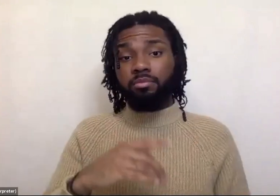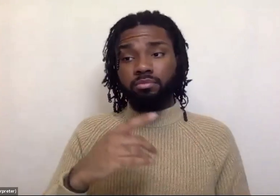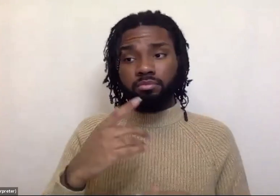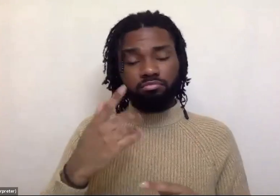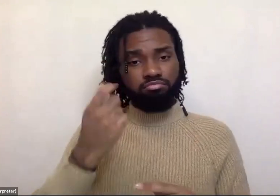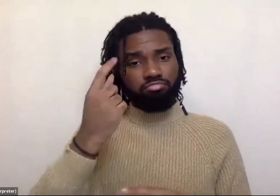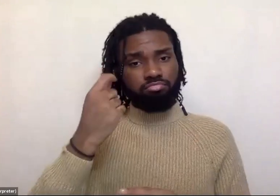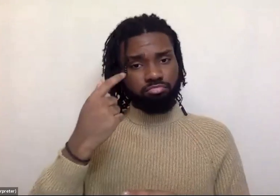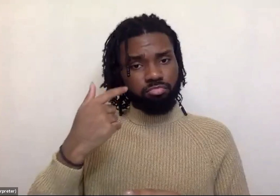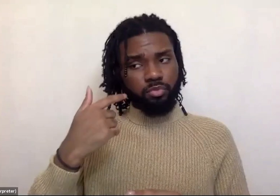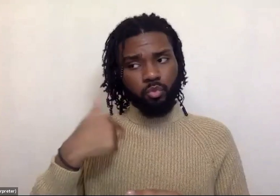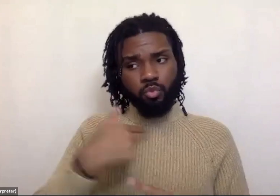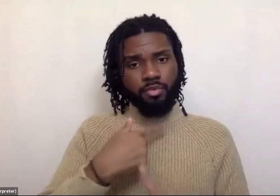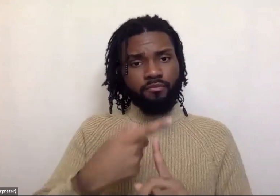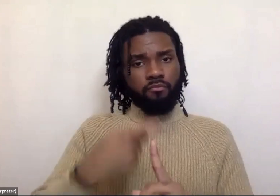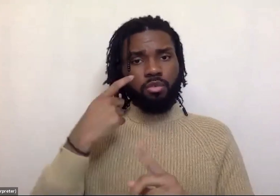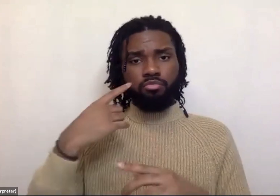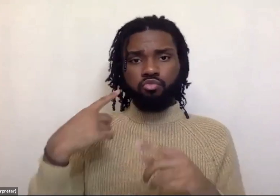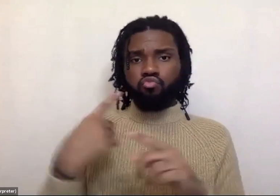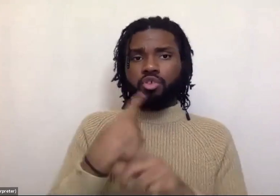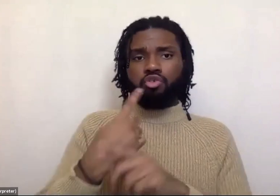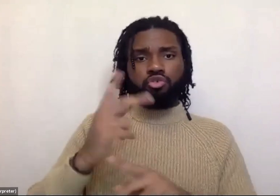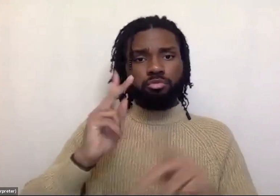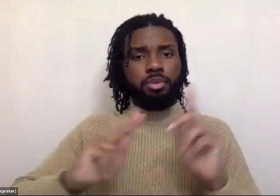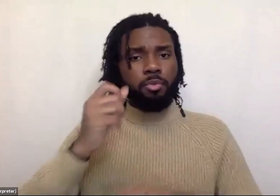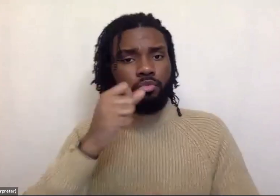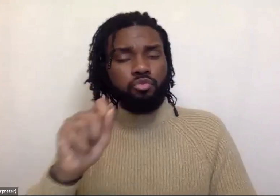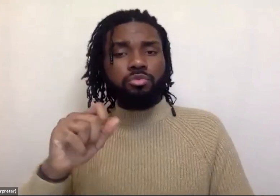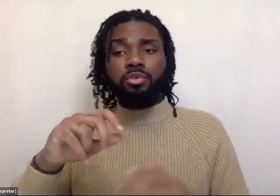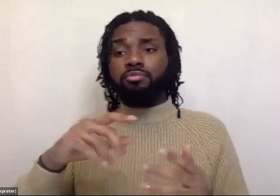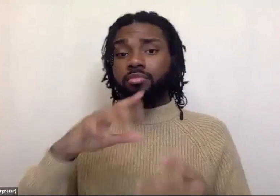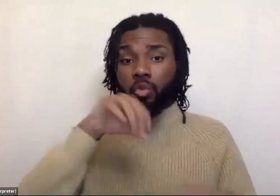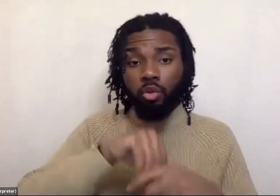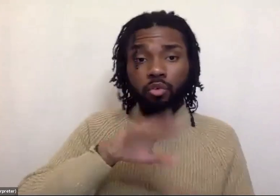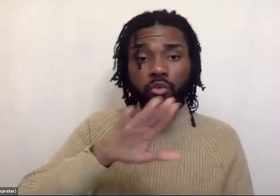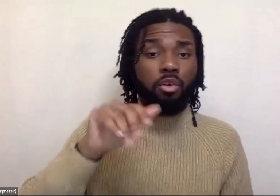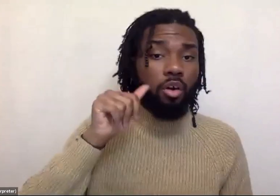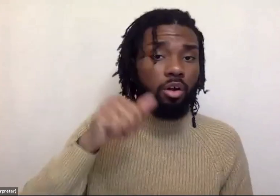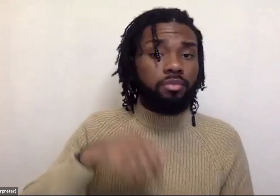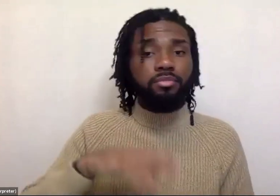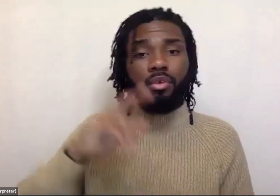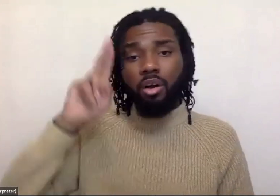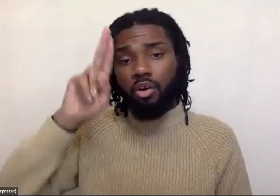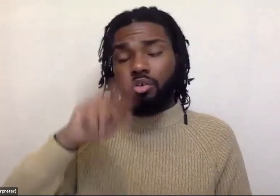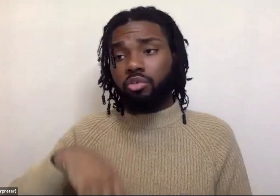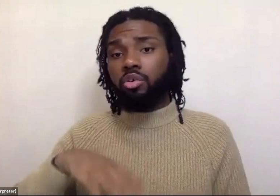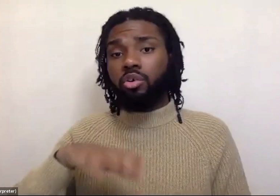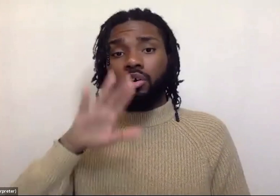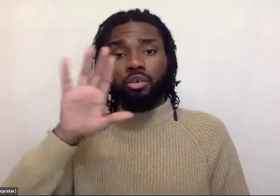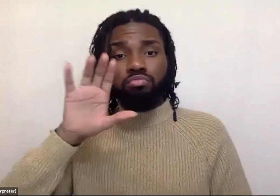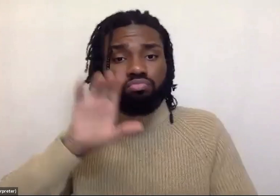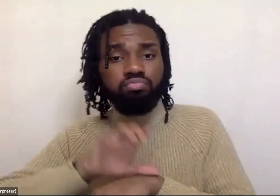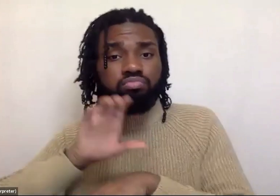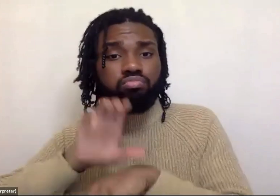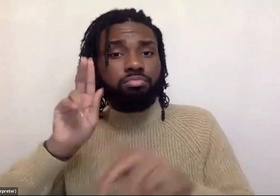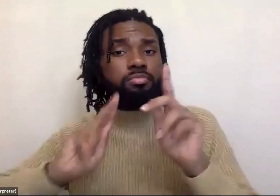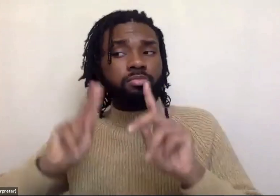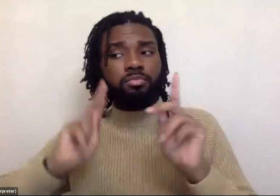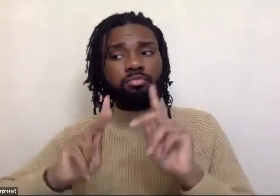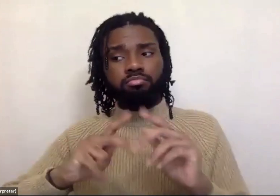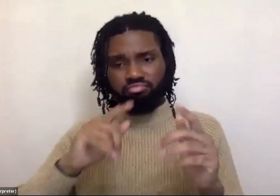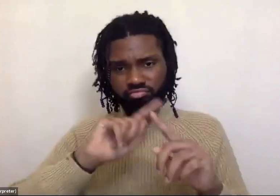was a regular people's movement. It was your aunts and your uncles and your clergy sometimes, and you know, whoever was in